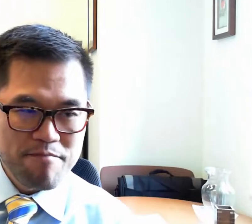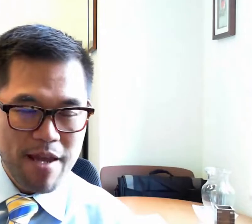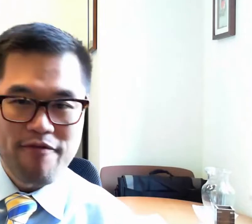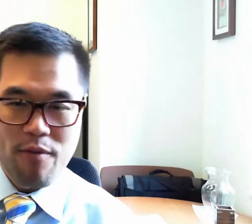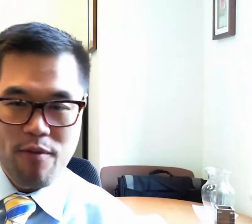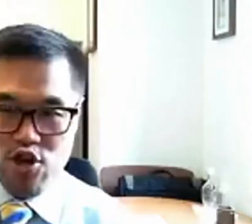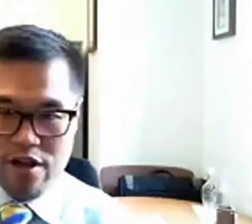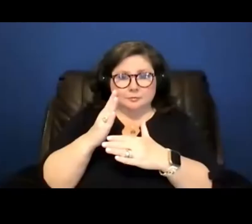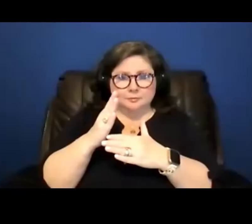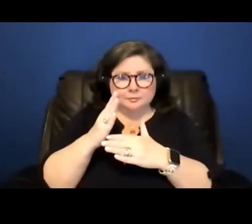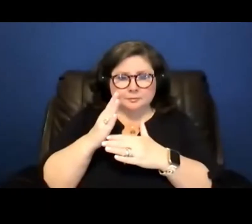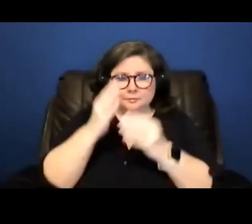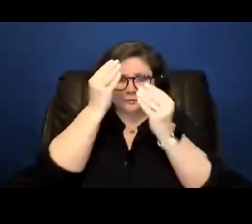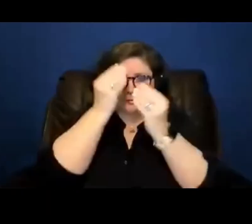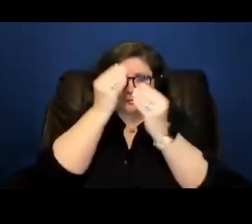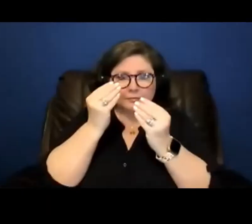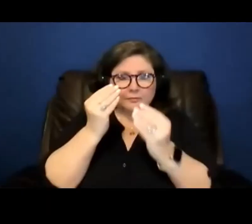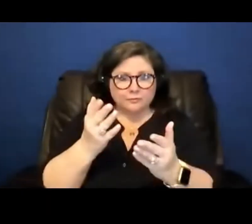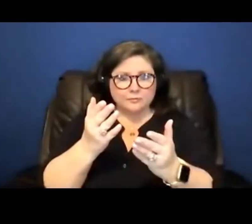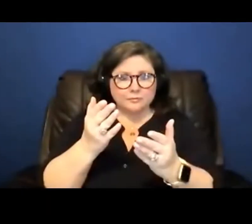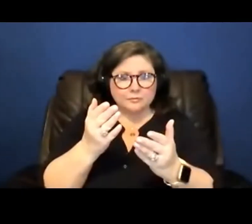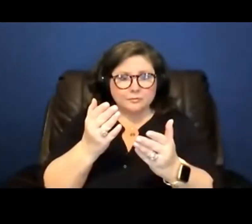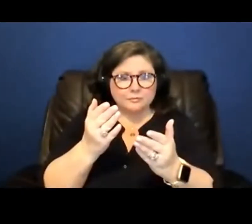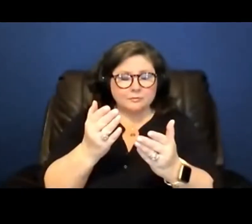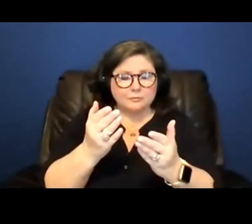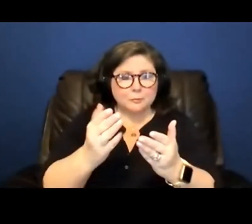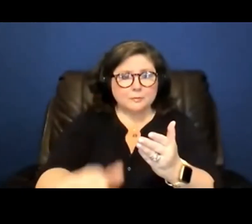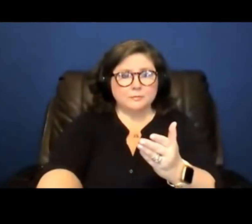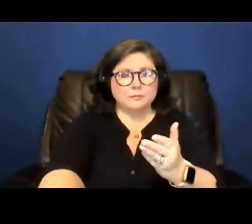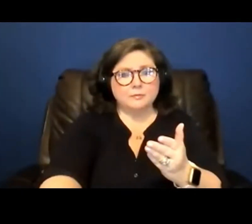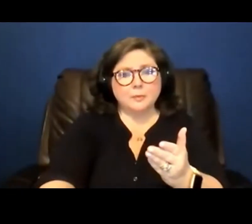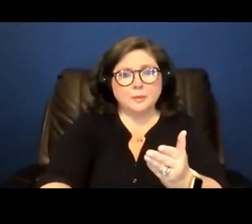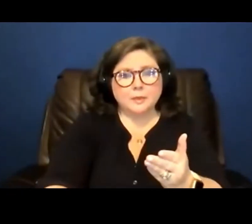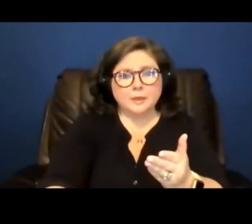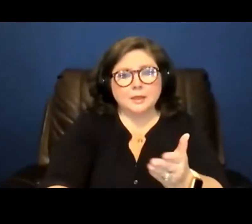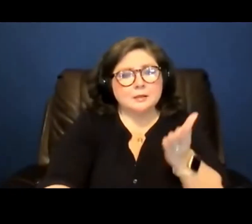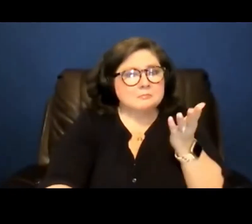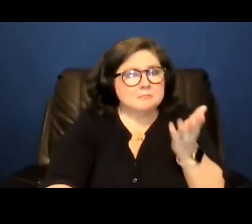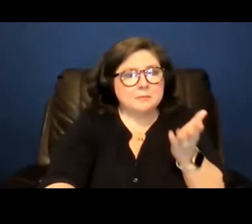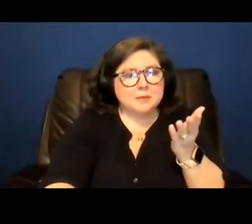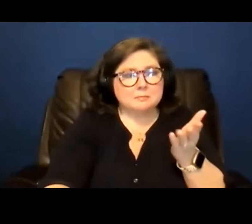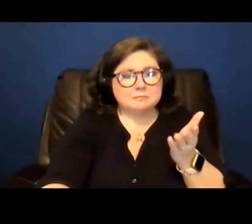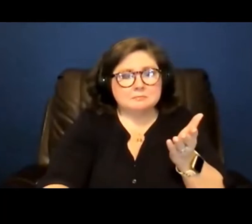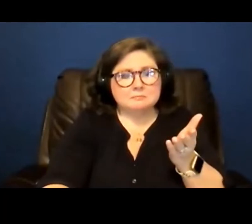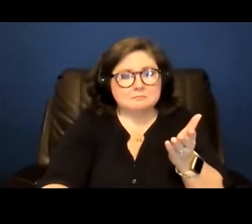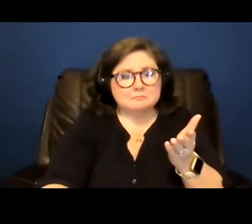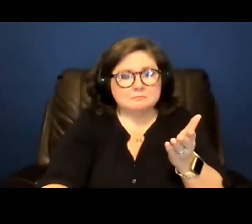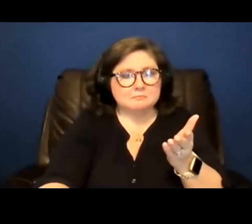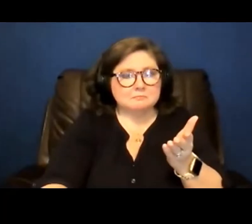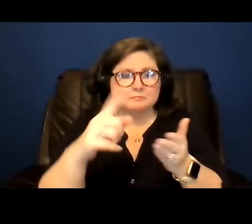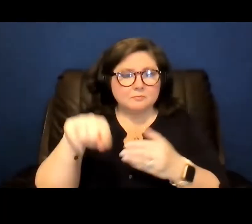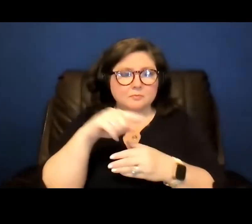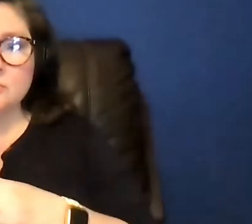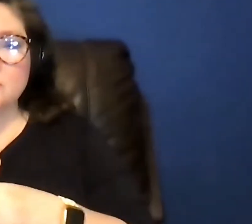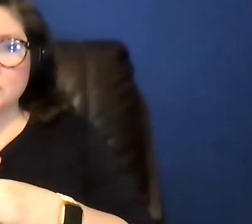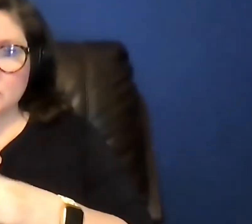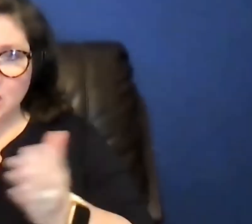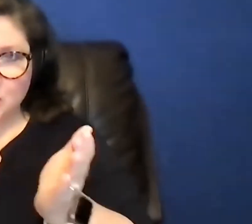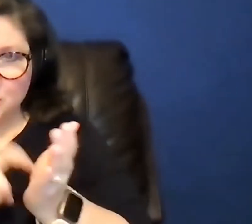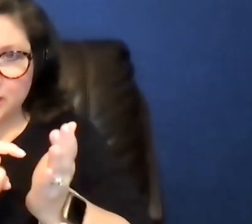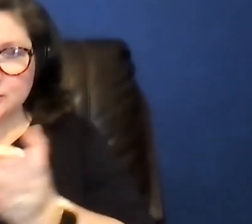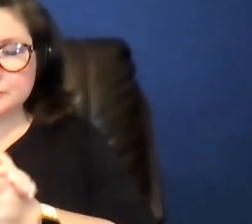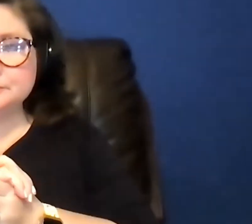some information that the participant may not be aware of. And I thought to use